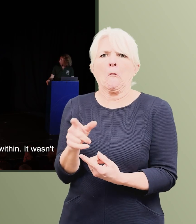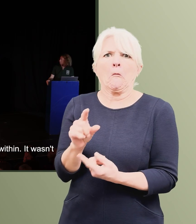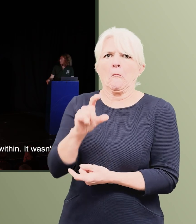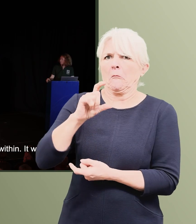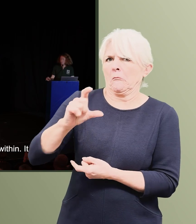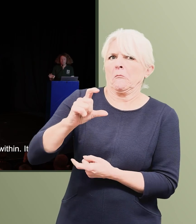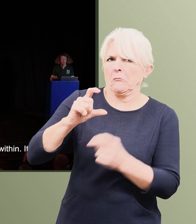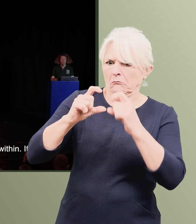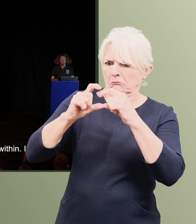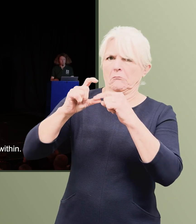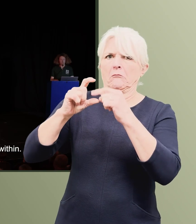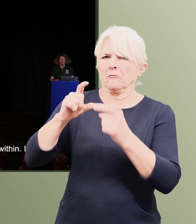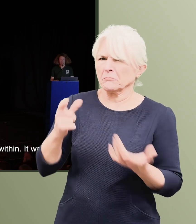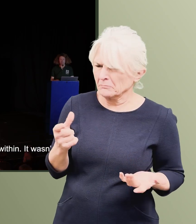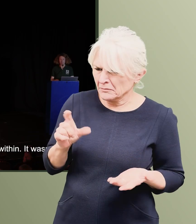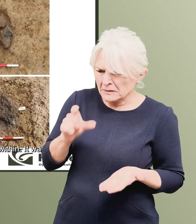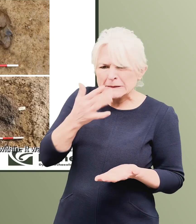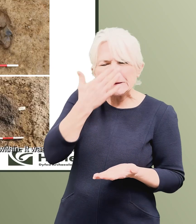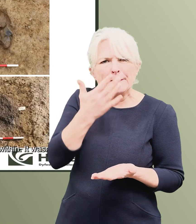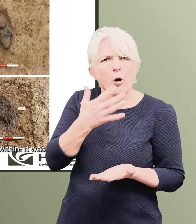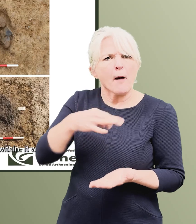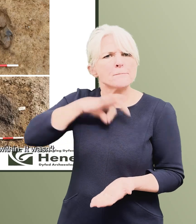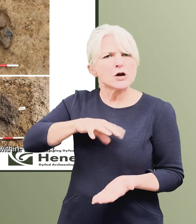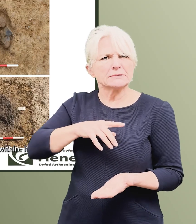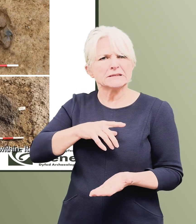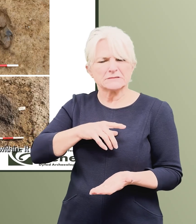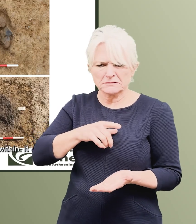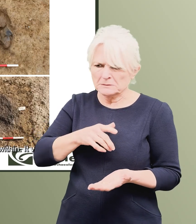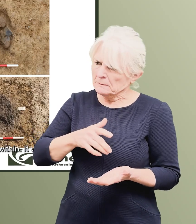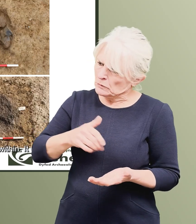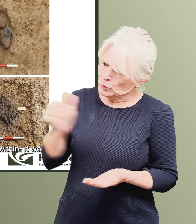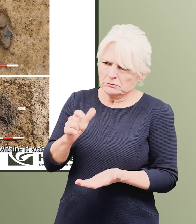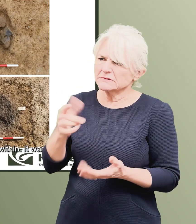long or so. They seem to have been intentionally placed within them.